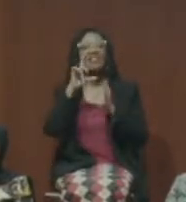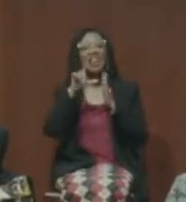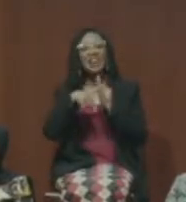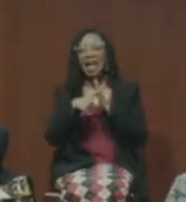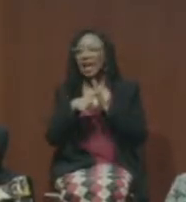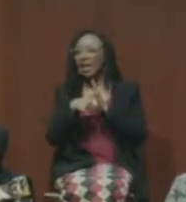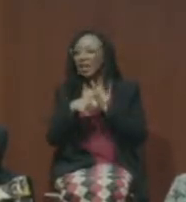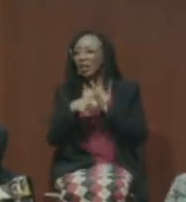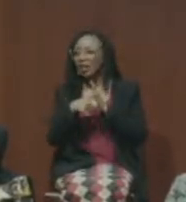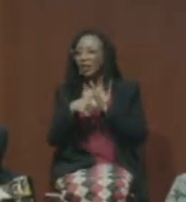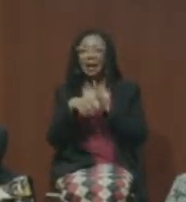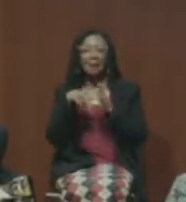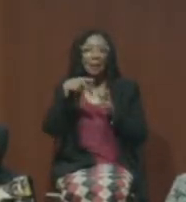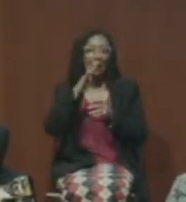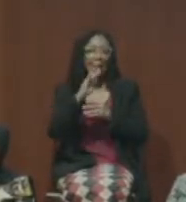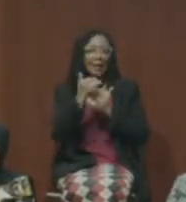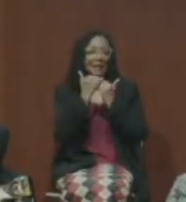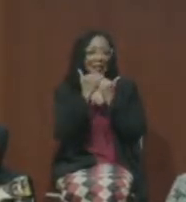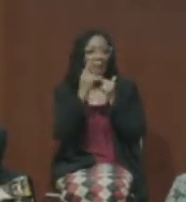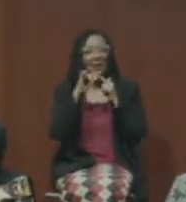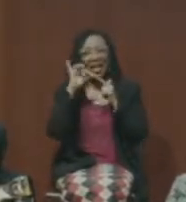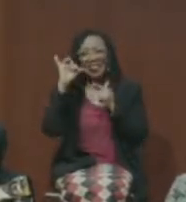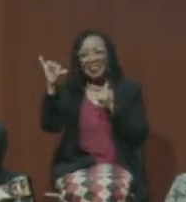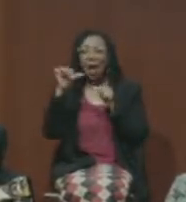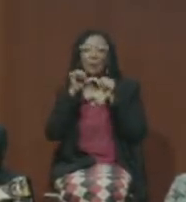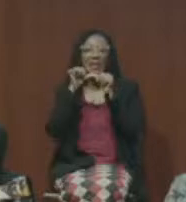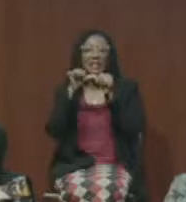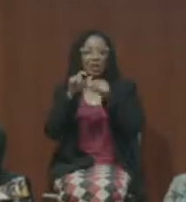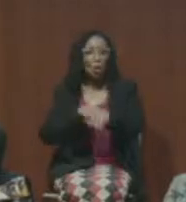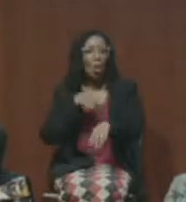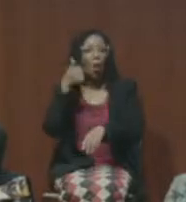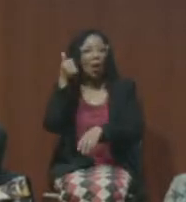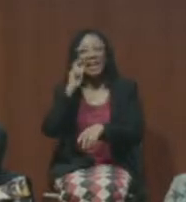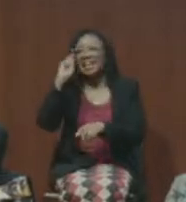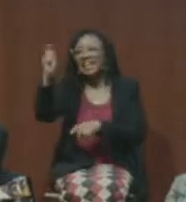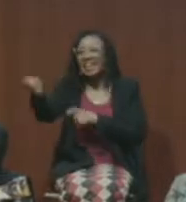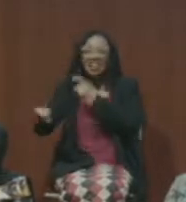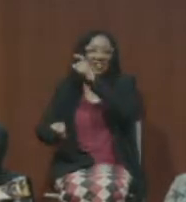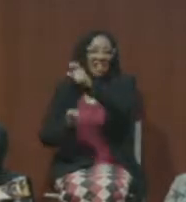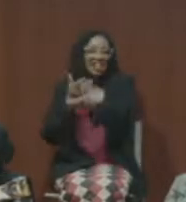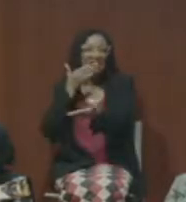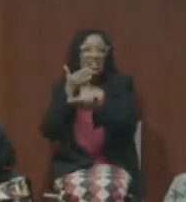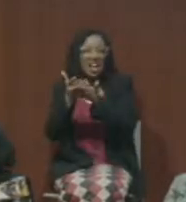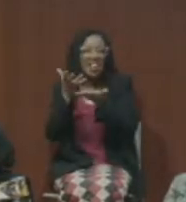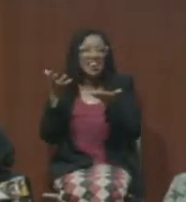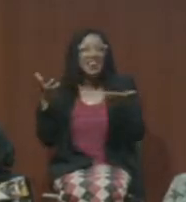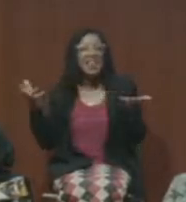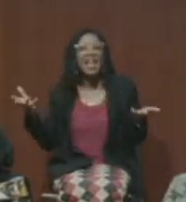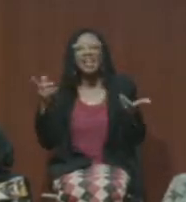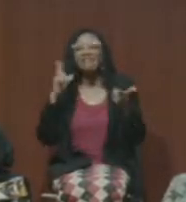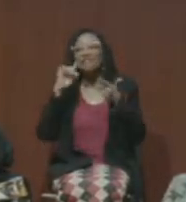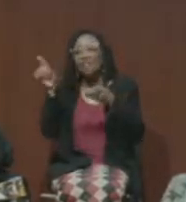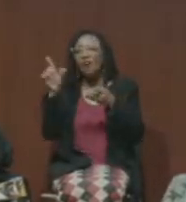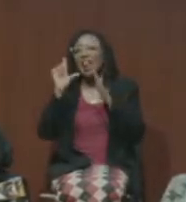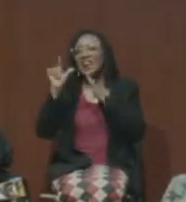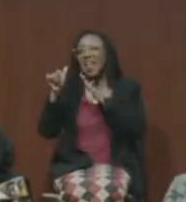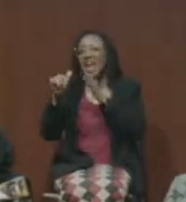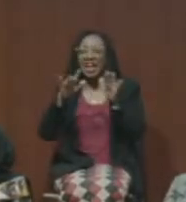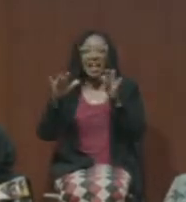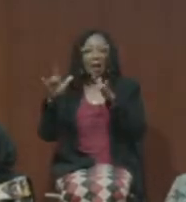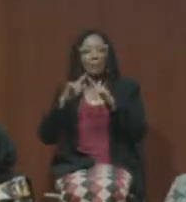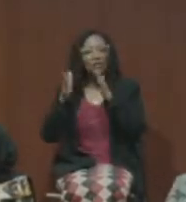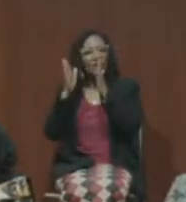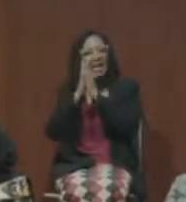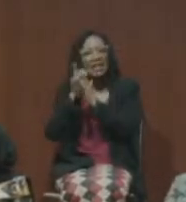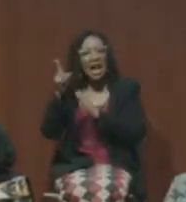things. She can make a peanut butter sandwich because that'll last. So I'm going to give her the good stuff for now and enough stuff to last her for later, except you forgot